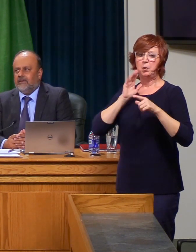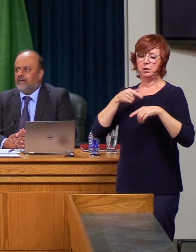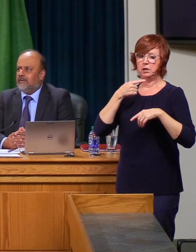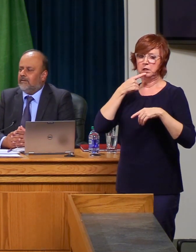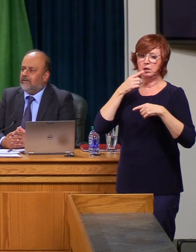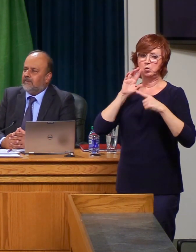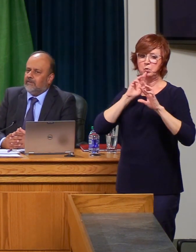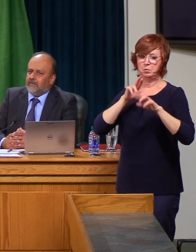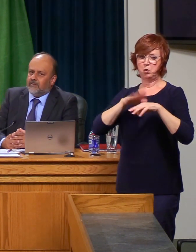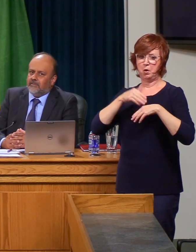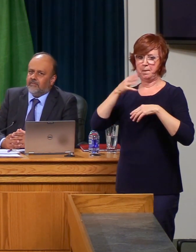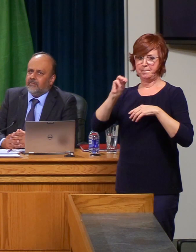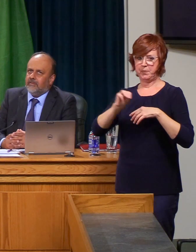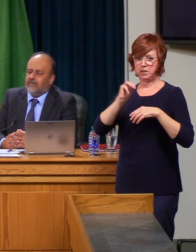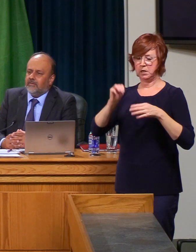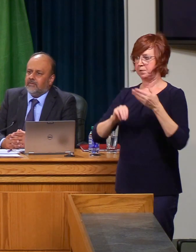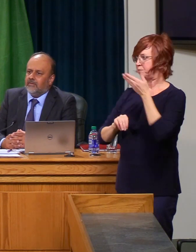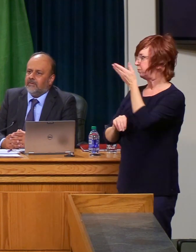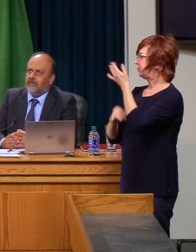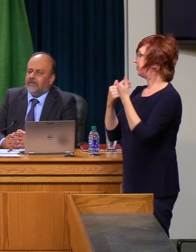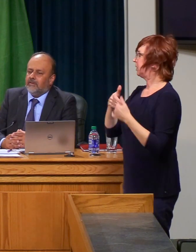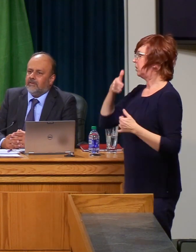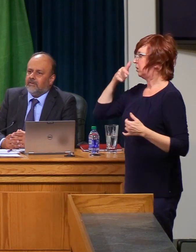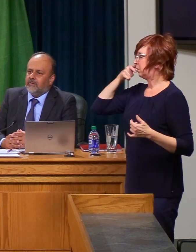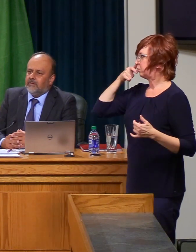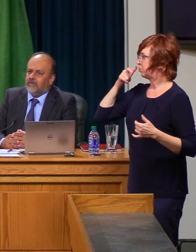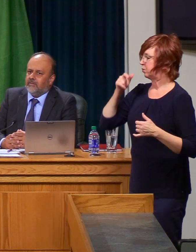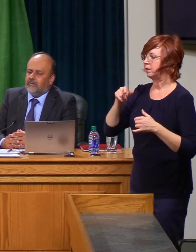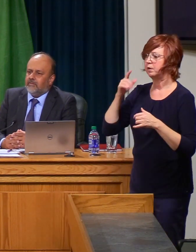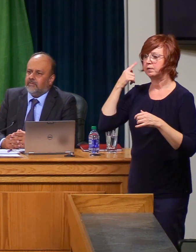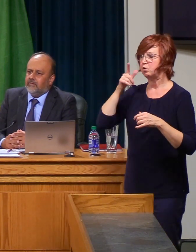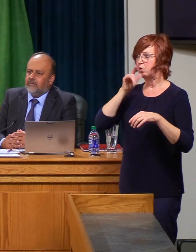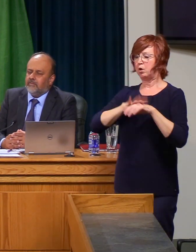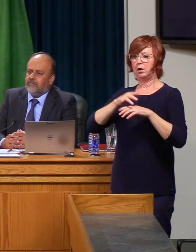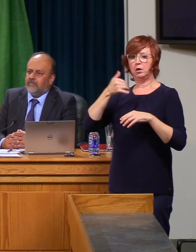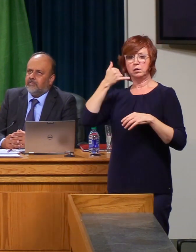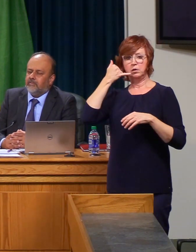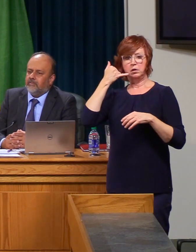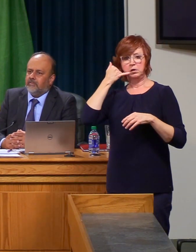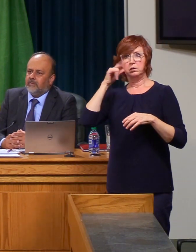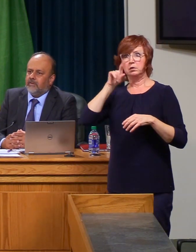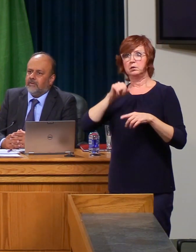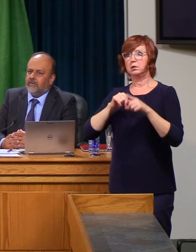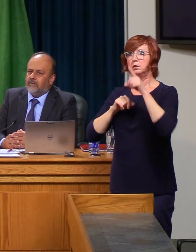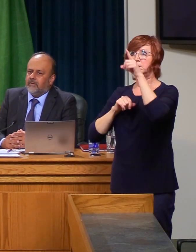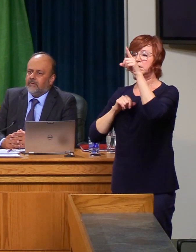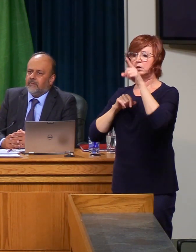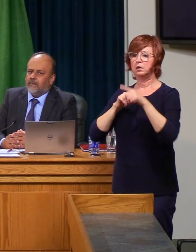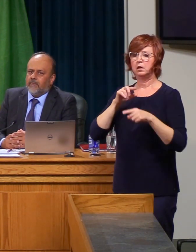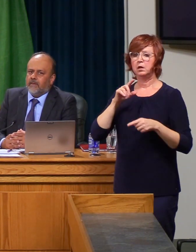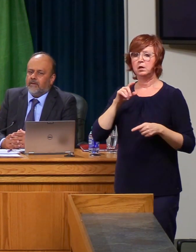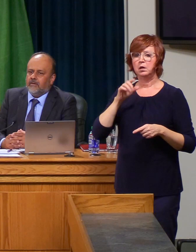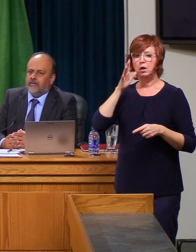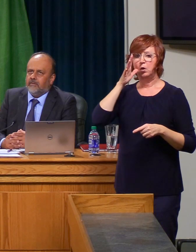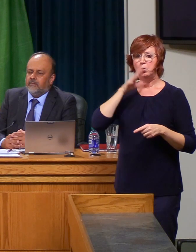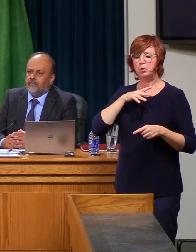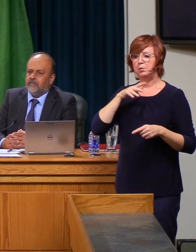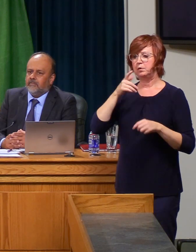We're going to go to the phone lines for a question. Operator, do you have a question on the lines? We have Roberta Bell with Global Regina.